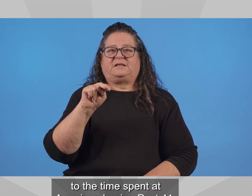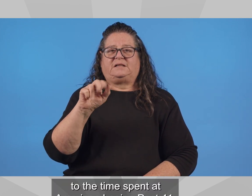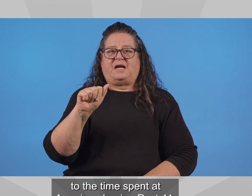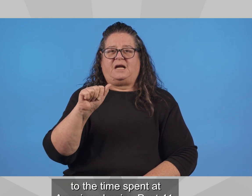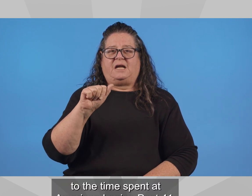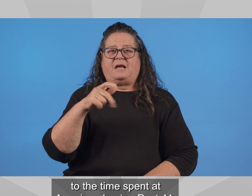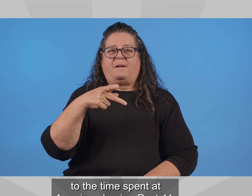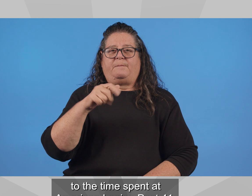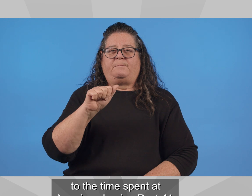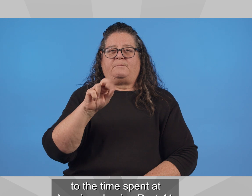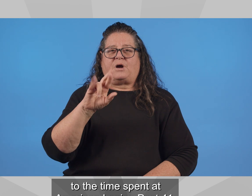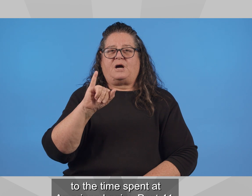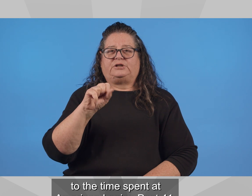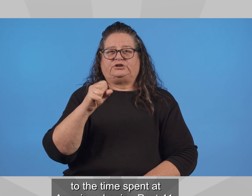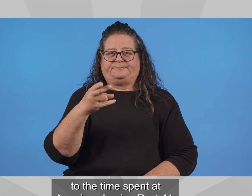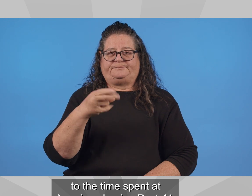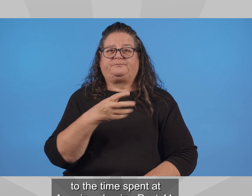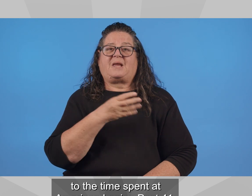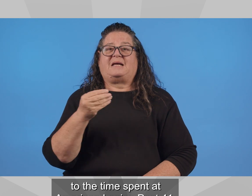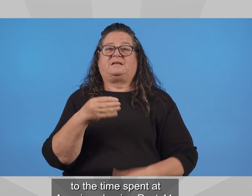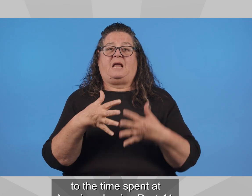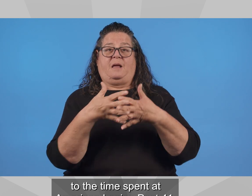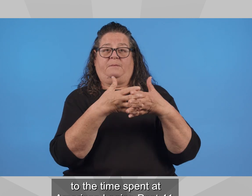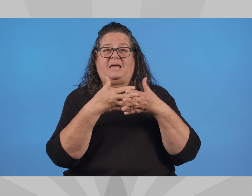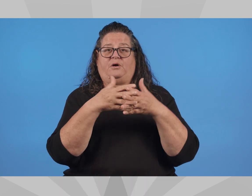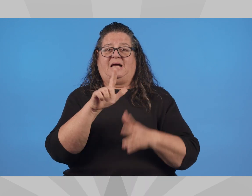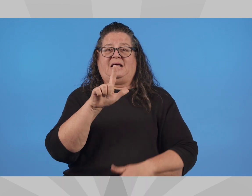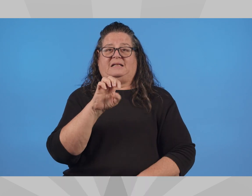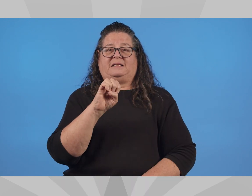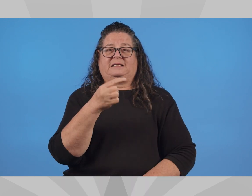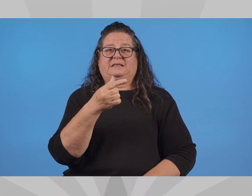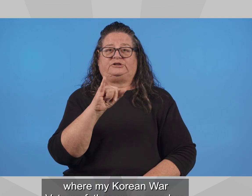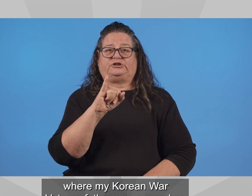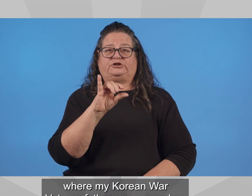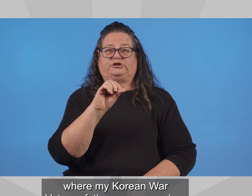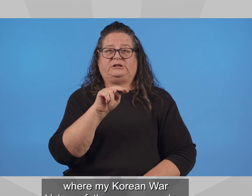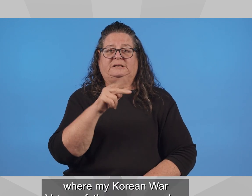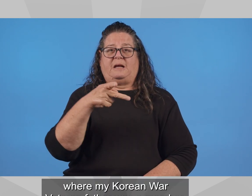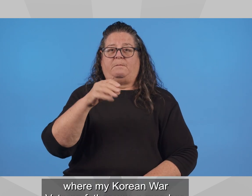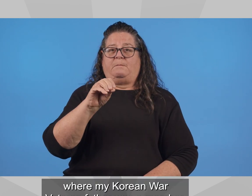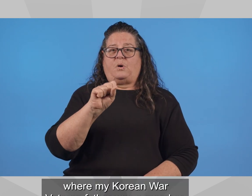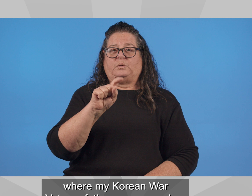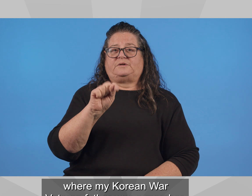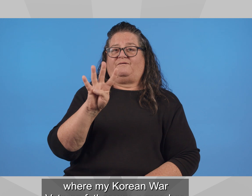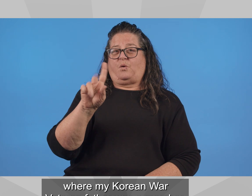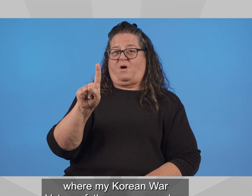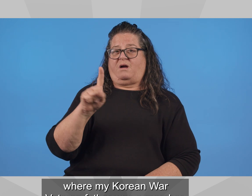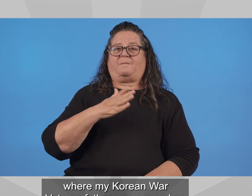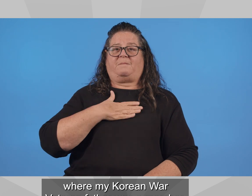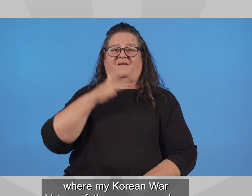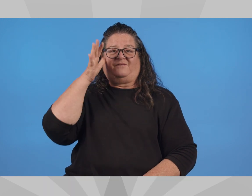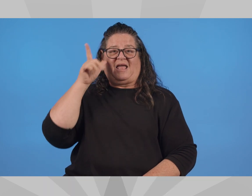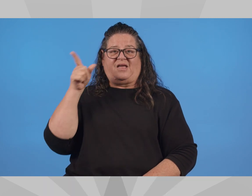to the time spent at American Legion Post 41, where my Korean War veteran father was